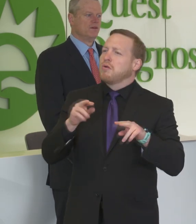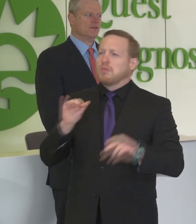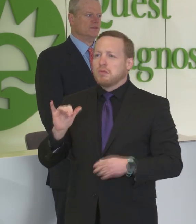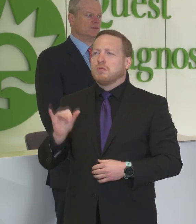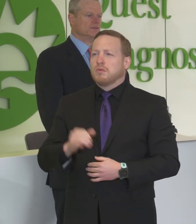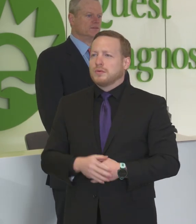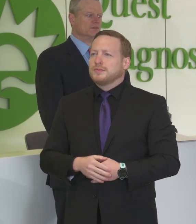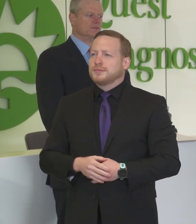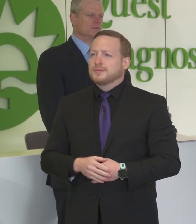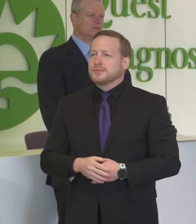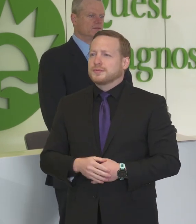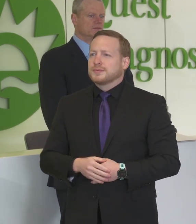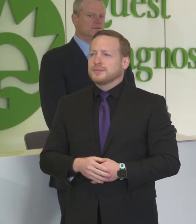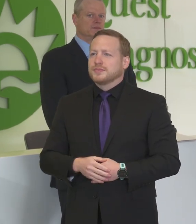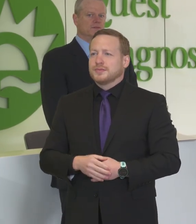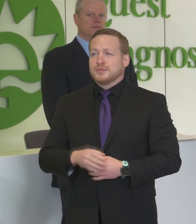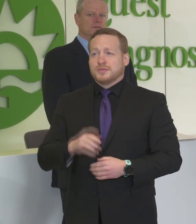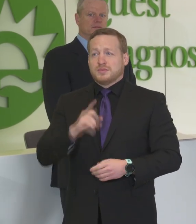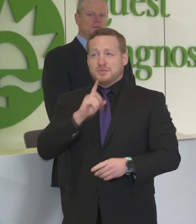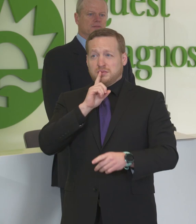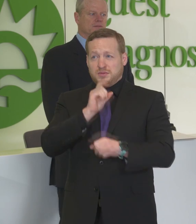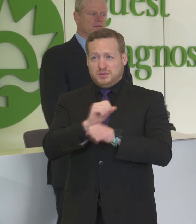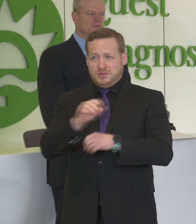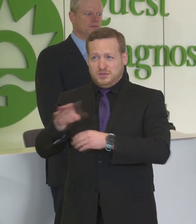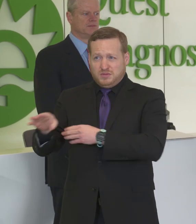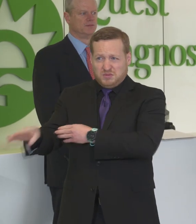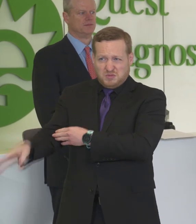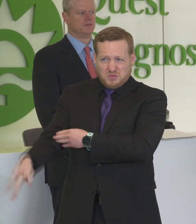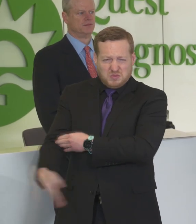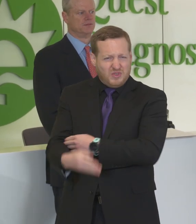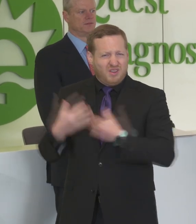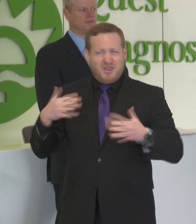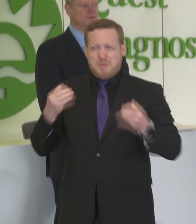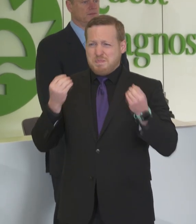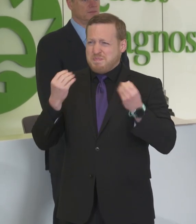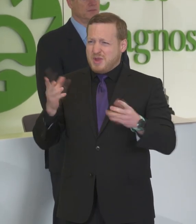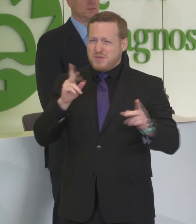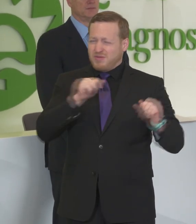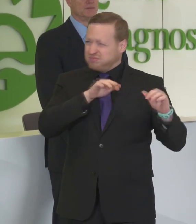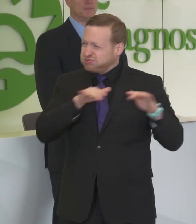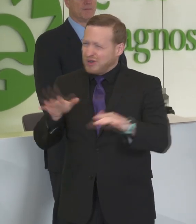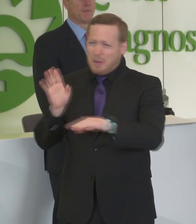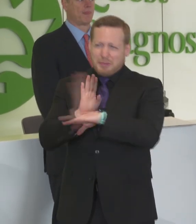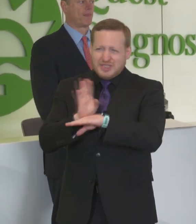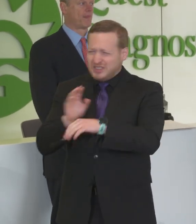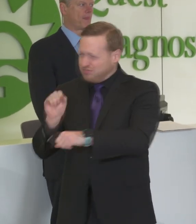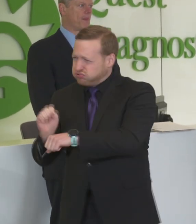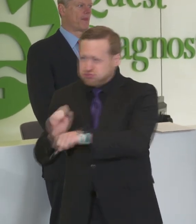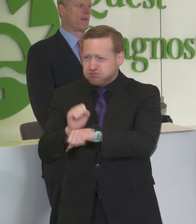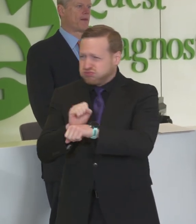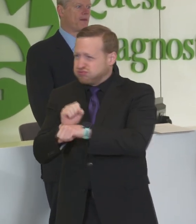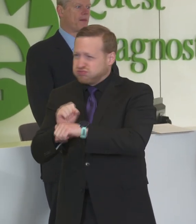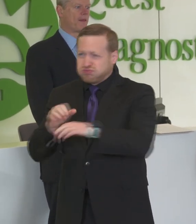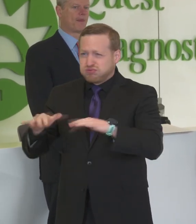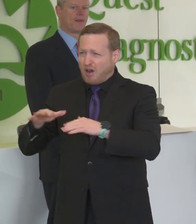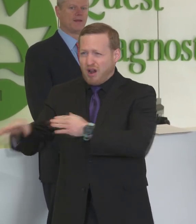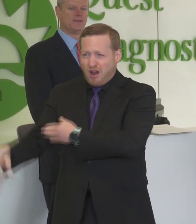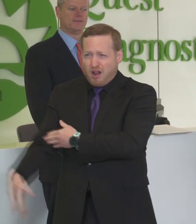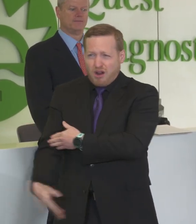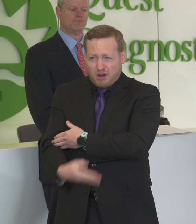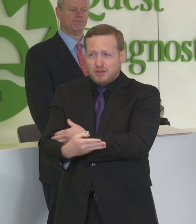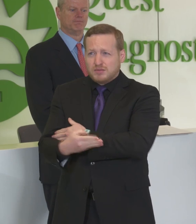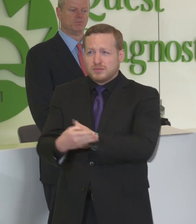hums, it's humming from about 11 p.m. at night into the early morning, because the tests come in, as the governor